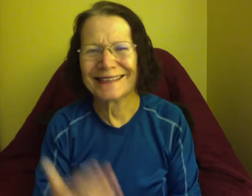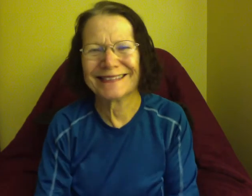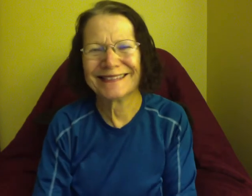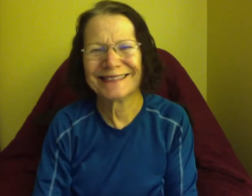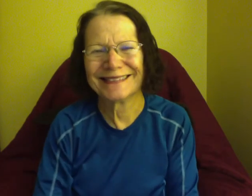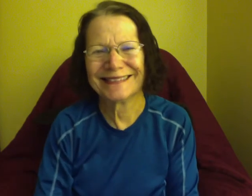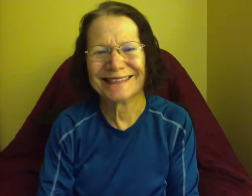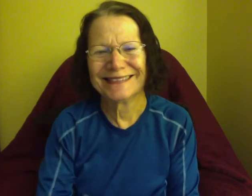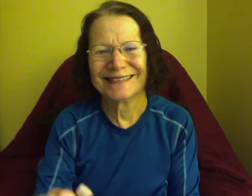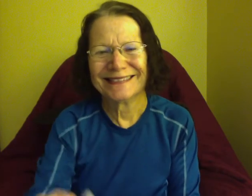I'm